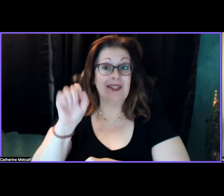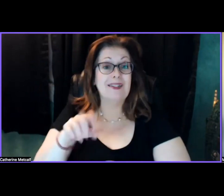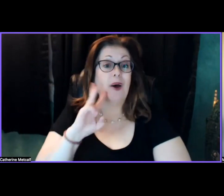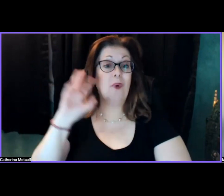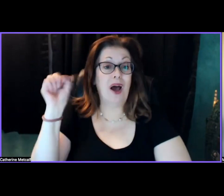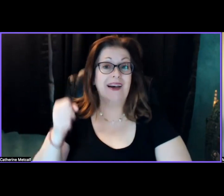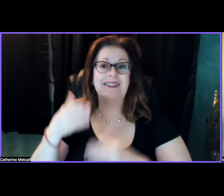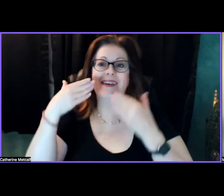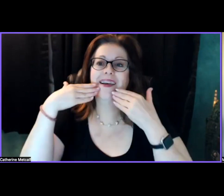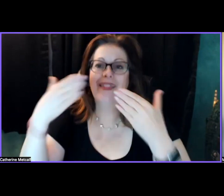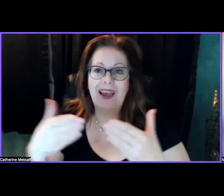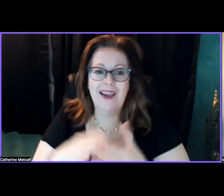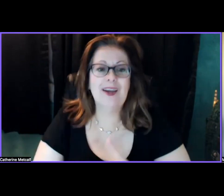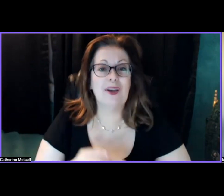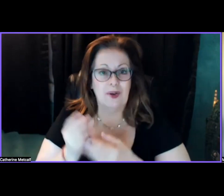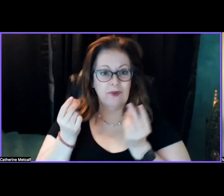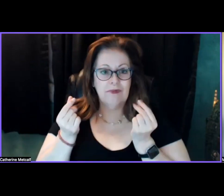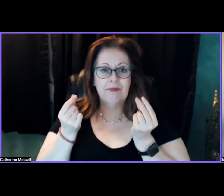Thank you.